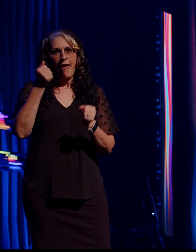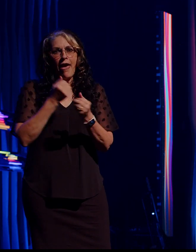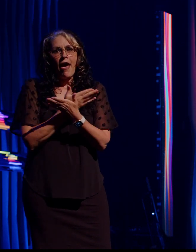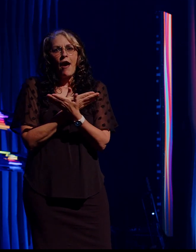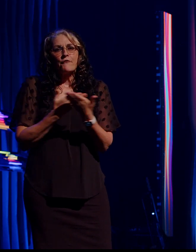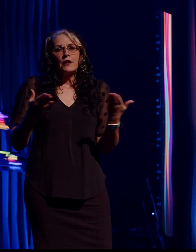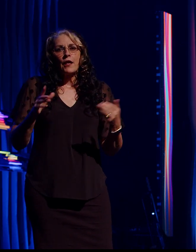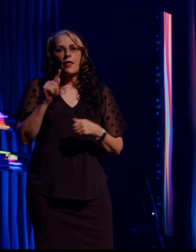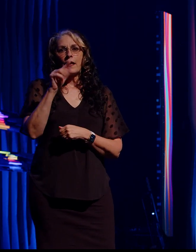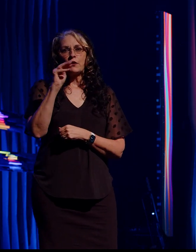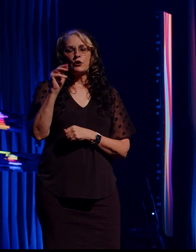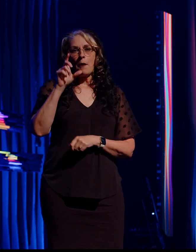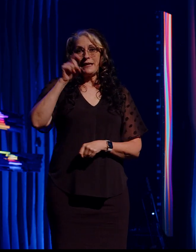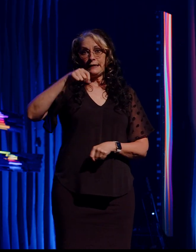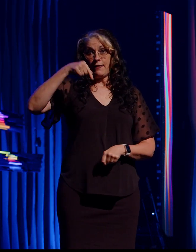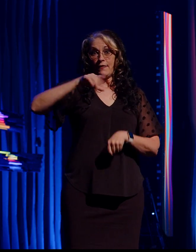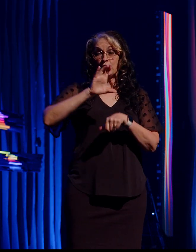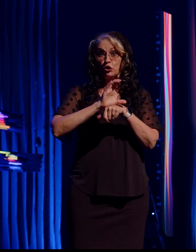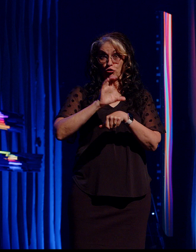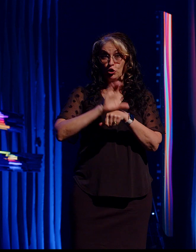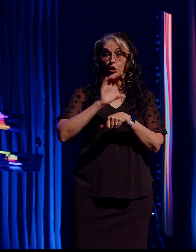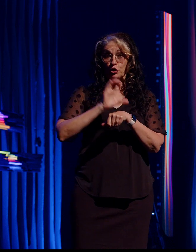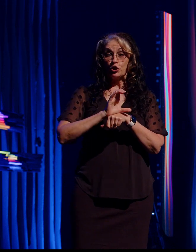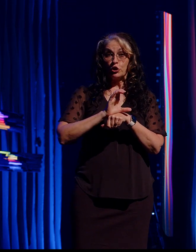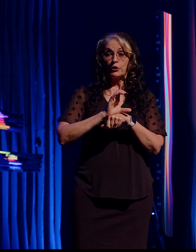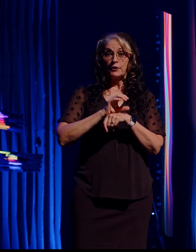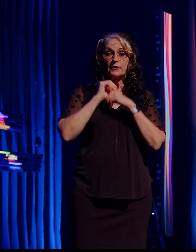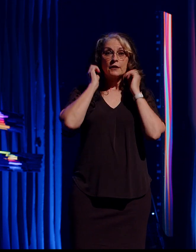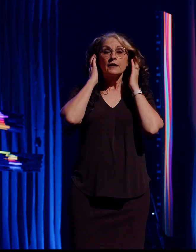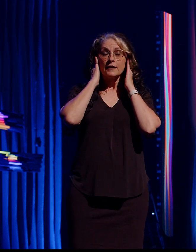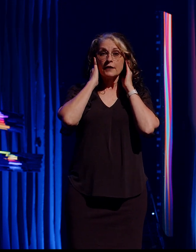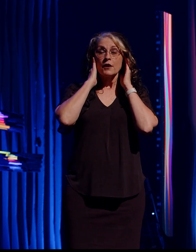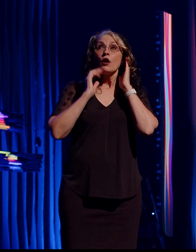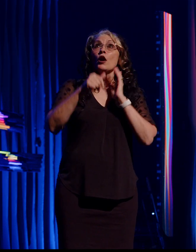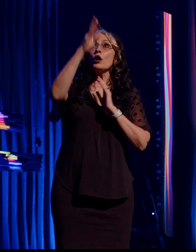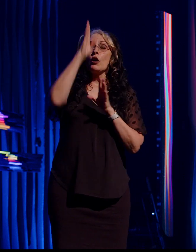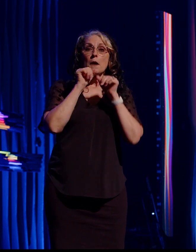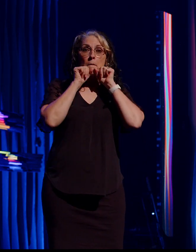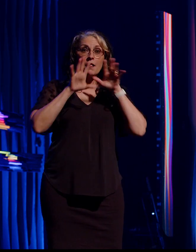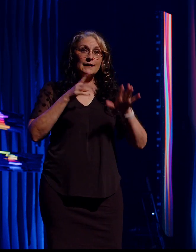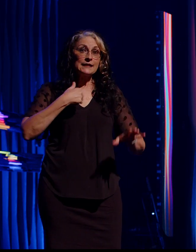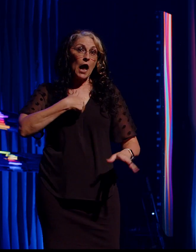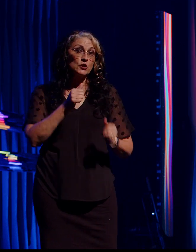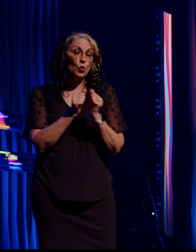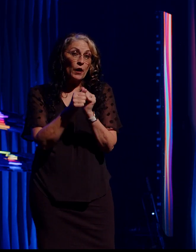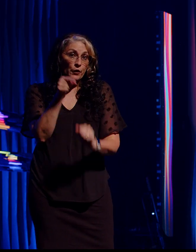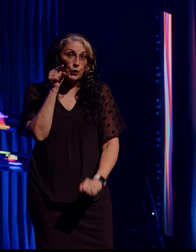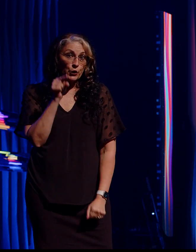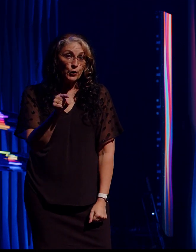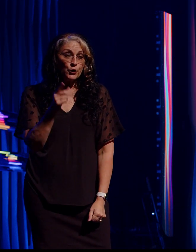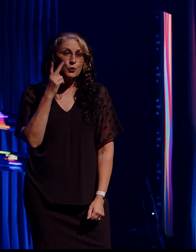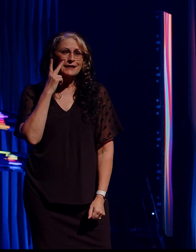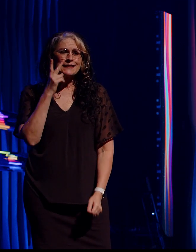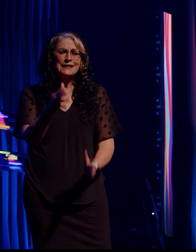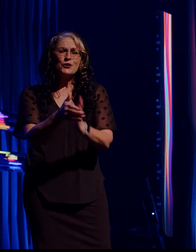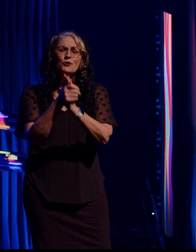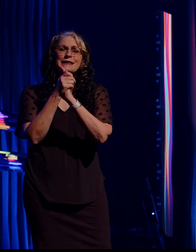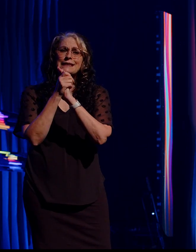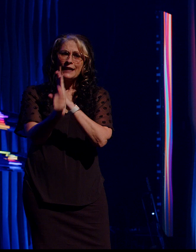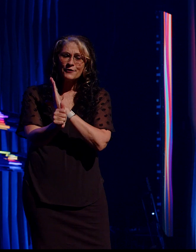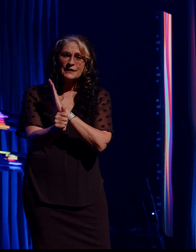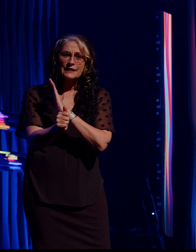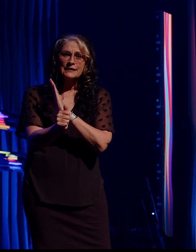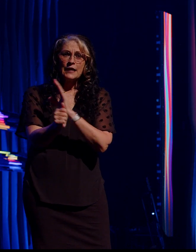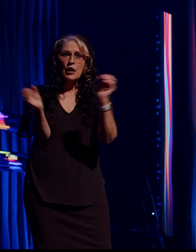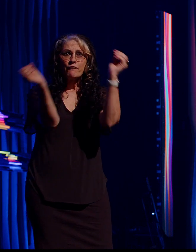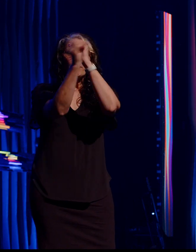Everything that Tom needed and this church needed, God blessed us with you. And you can see your giftings